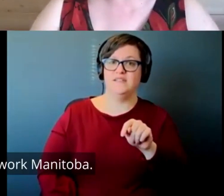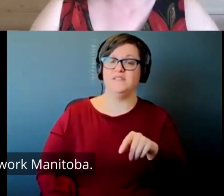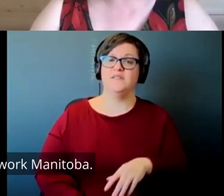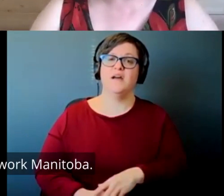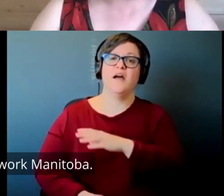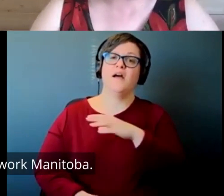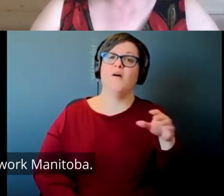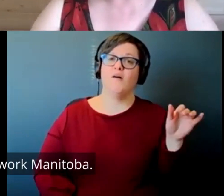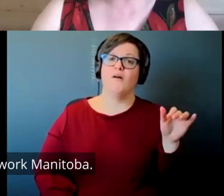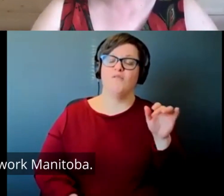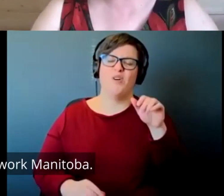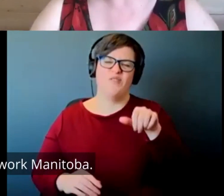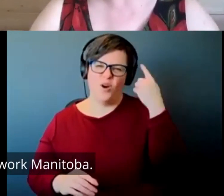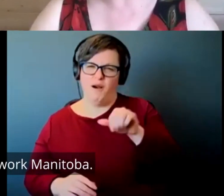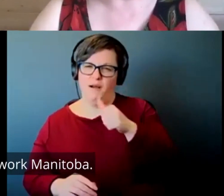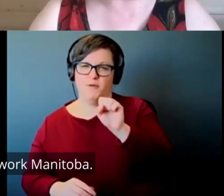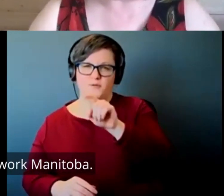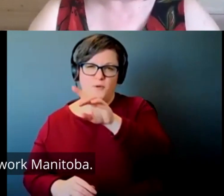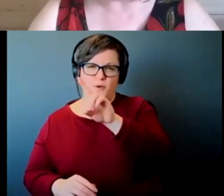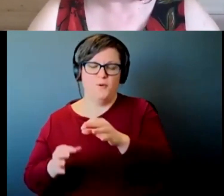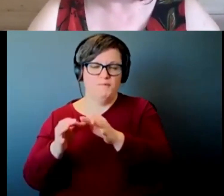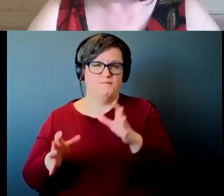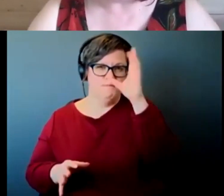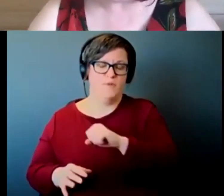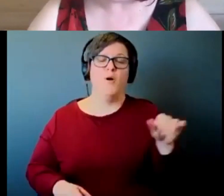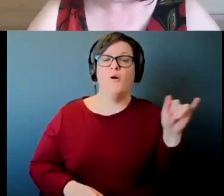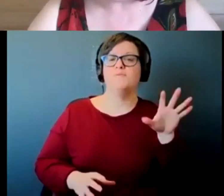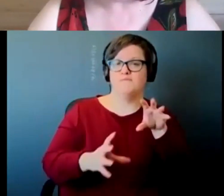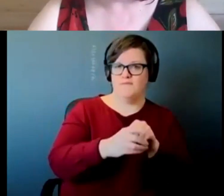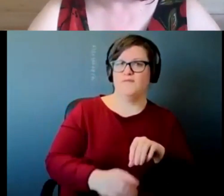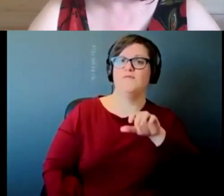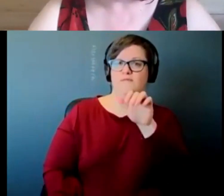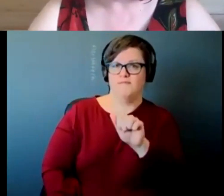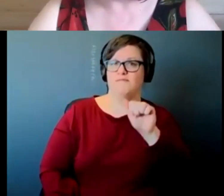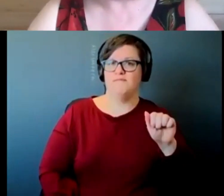Arts Accessibility Network Manitoba.